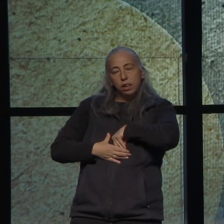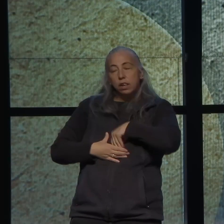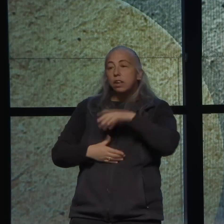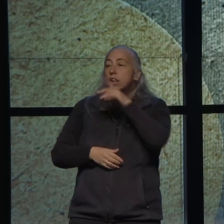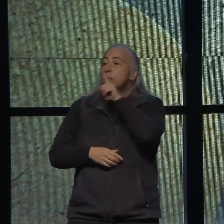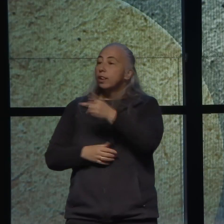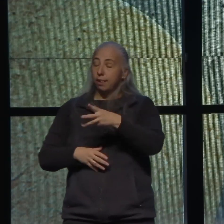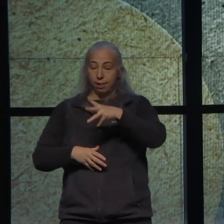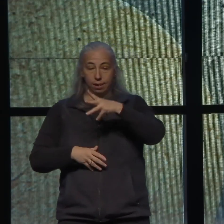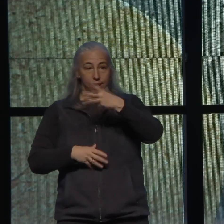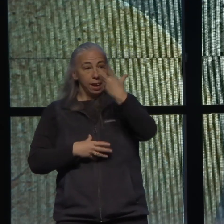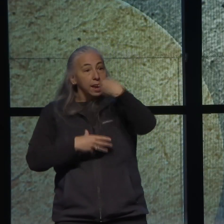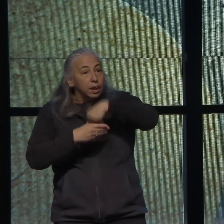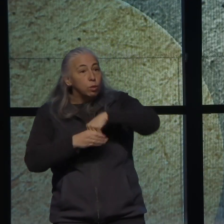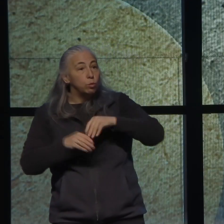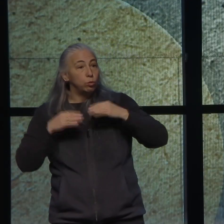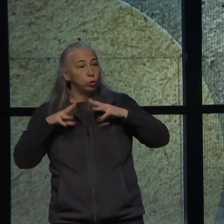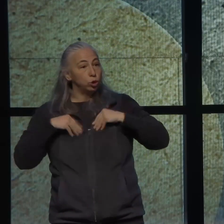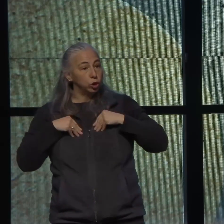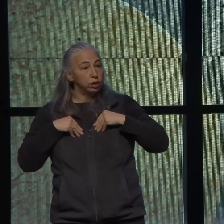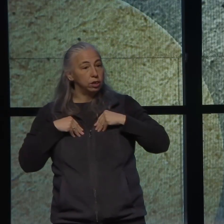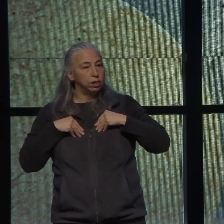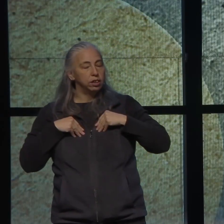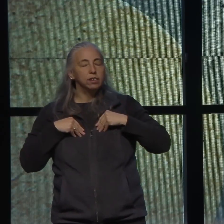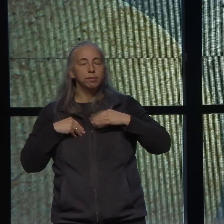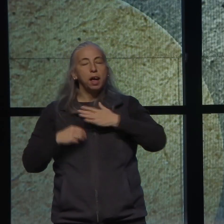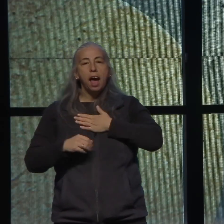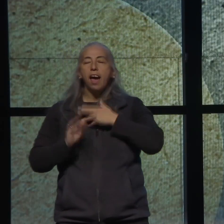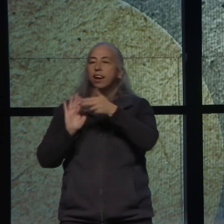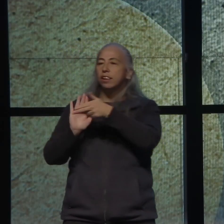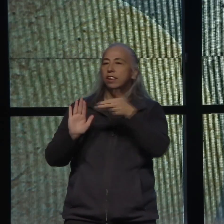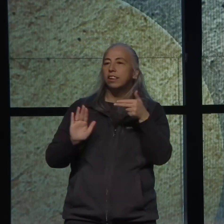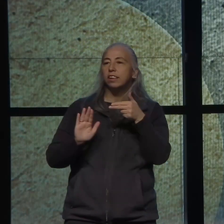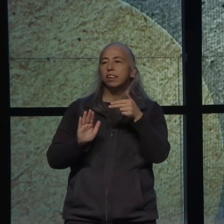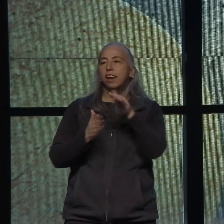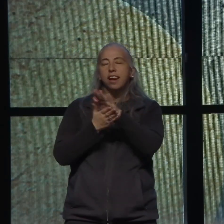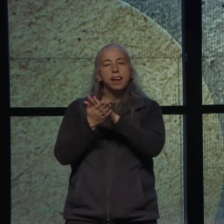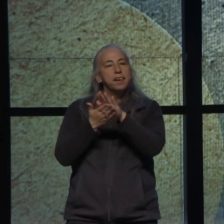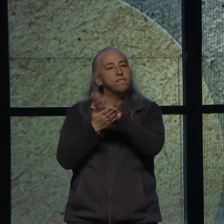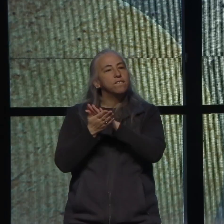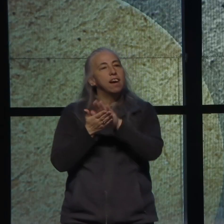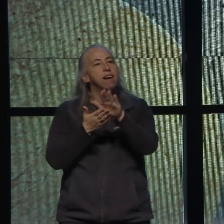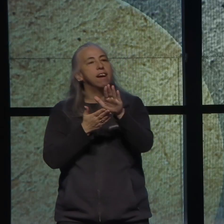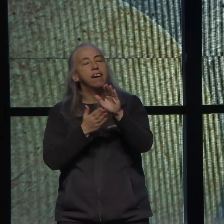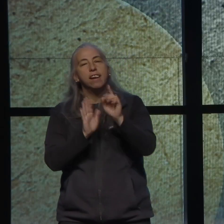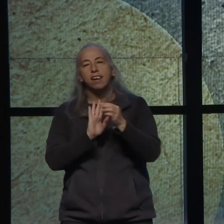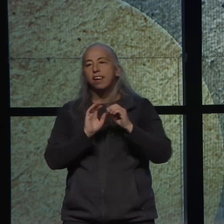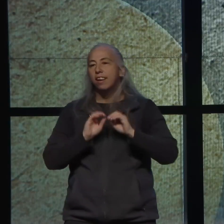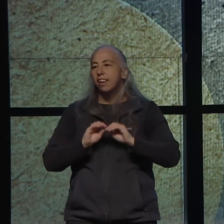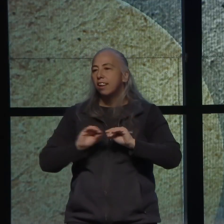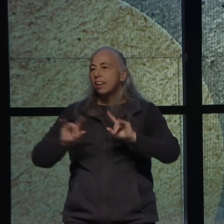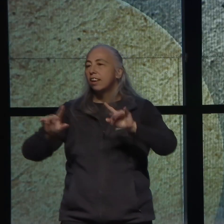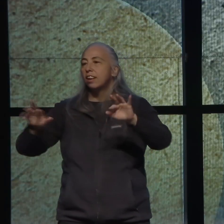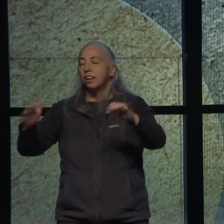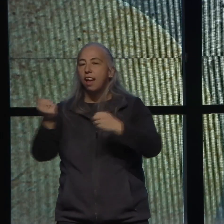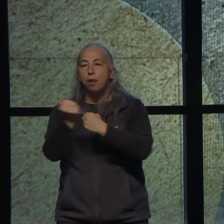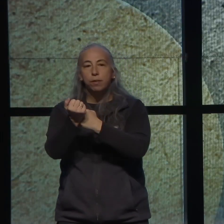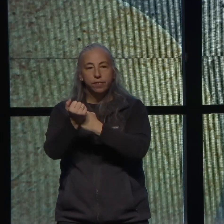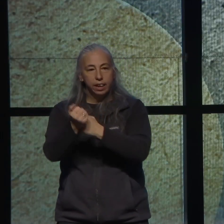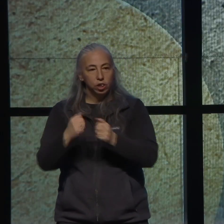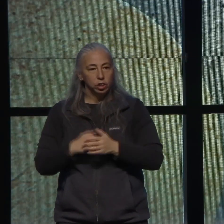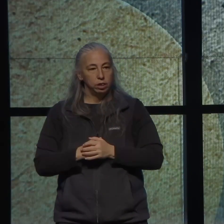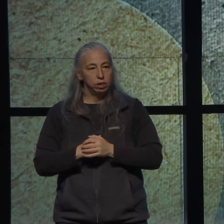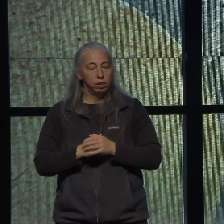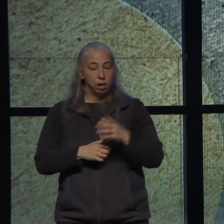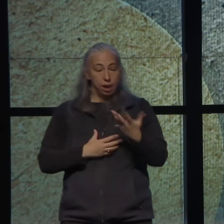inclusion is what I will call divine amplification. See, inclusion is not